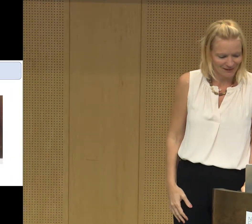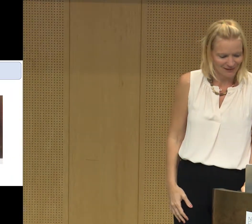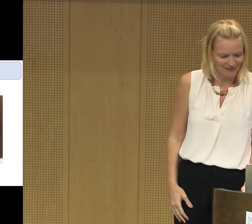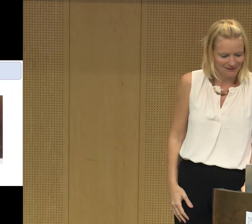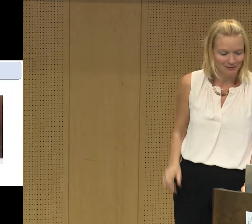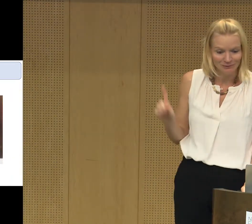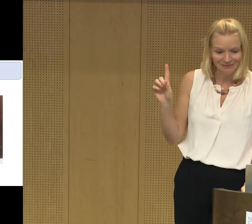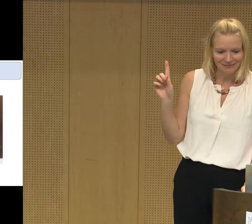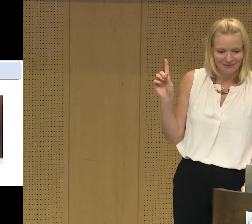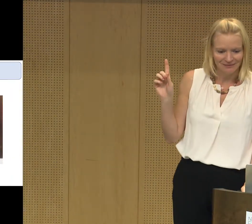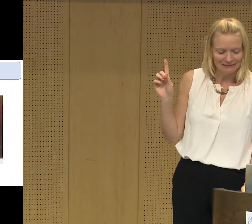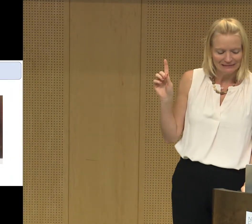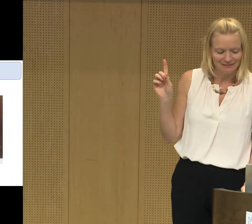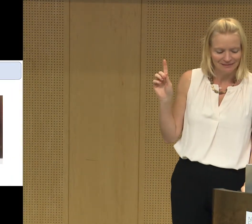the results.